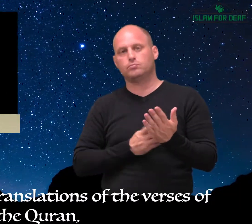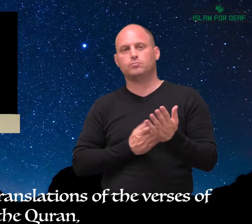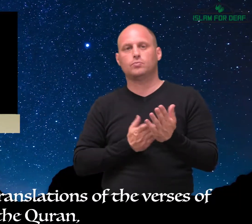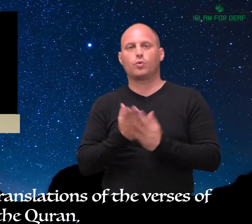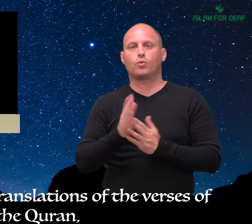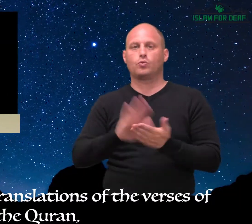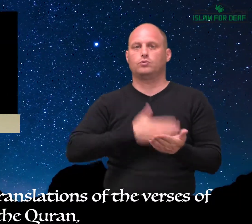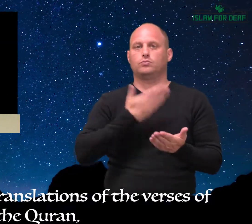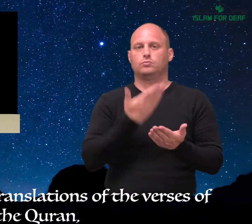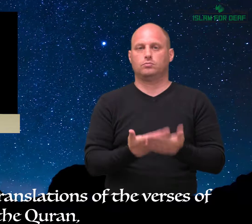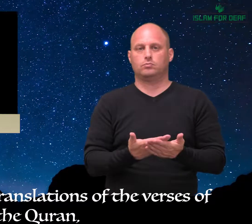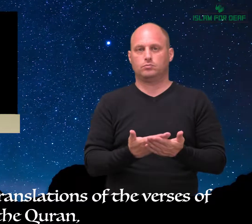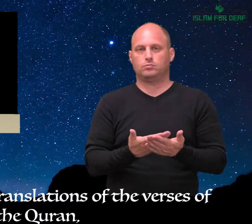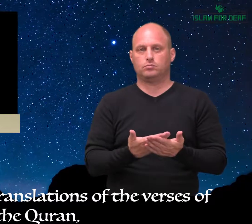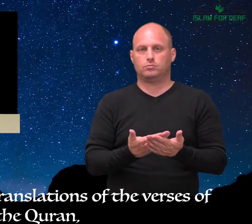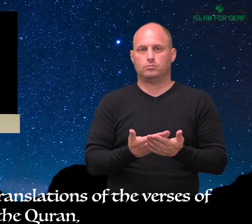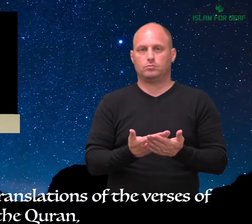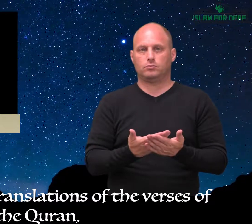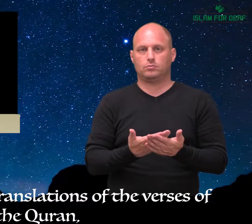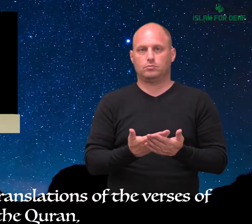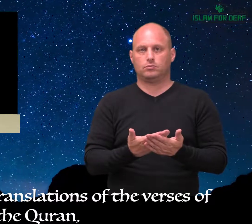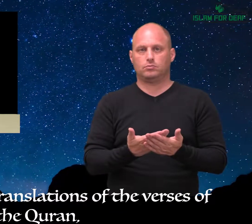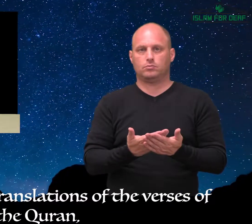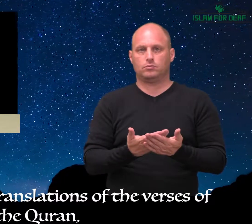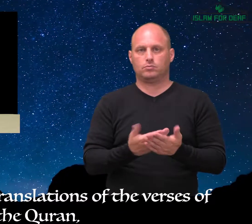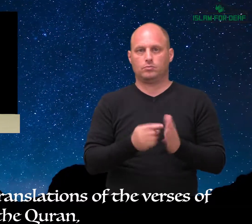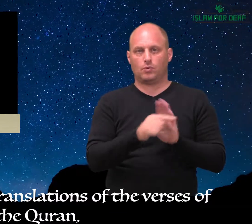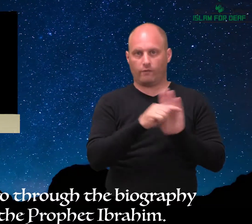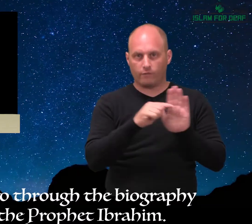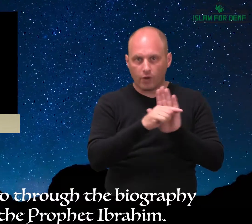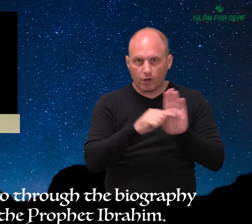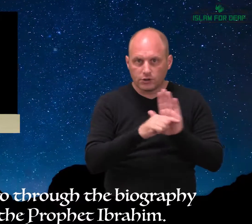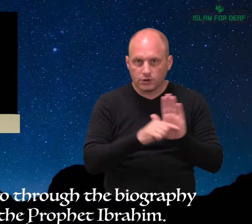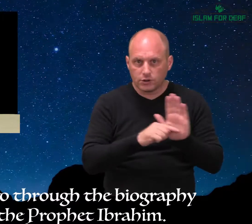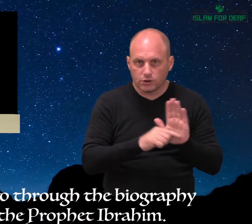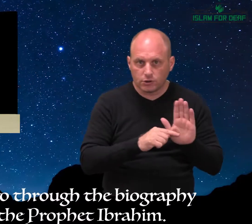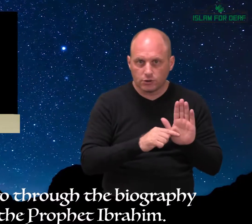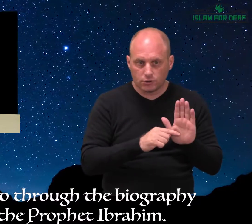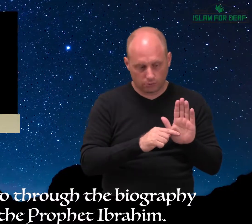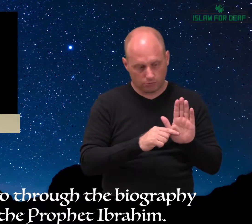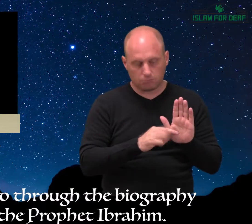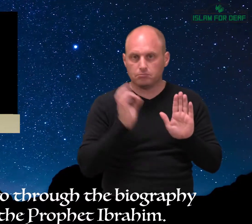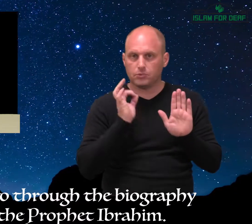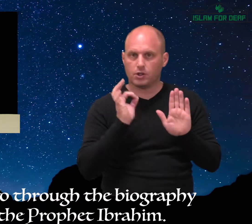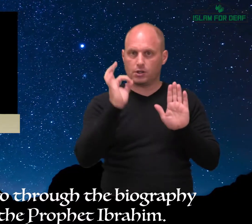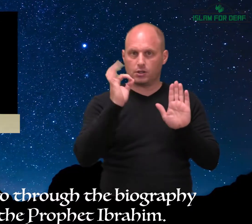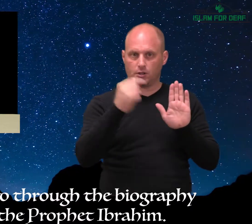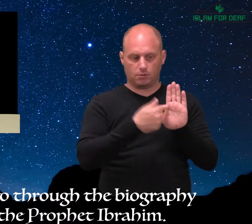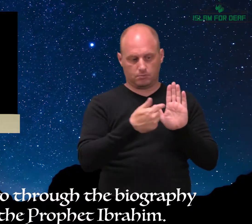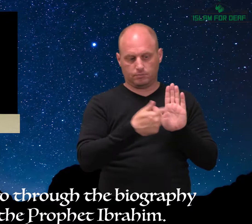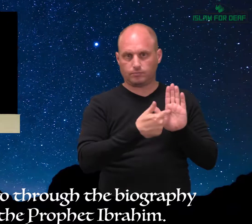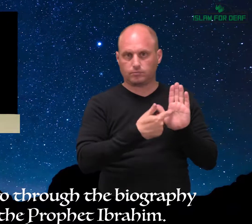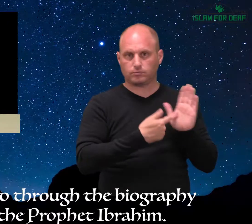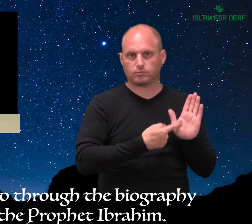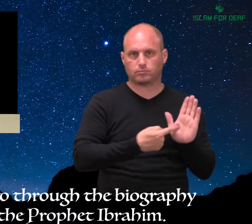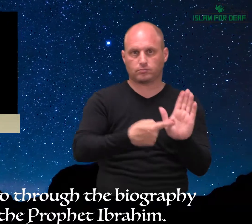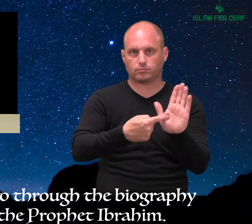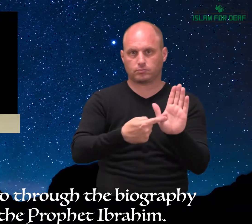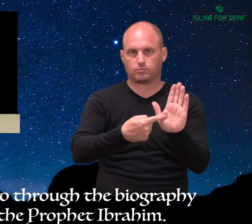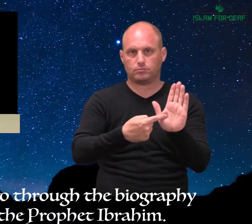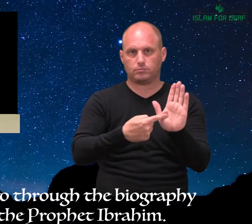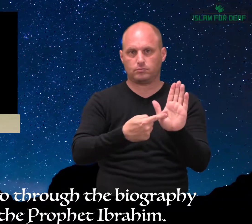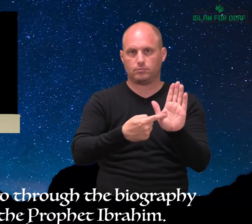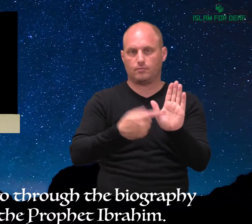translation of the verses of the Quran, and particularly go through the